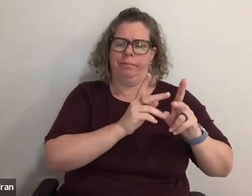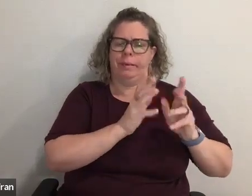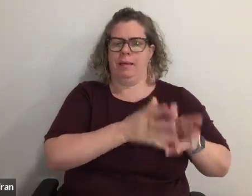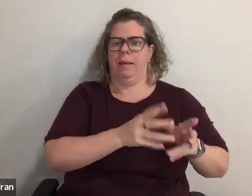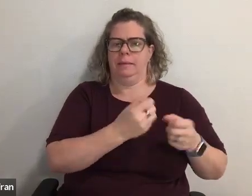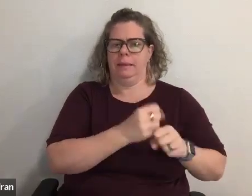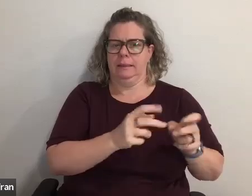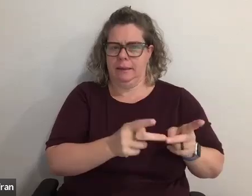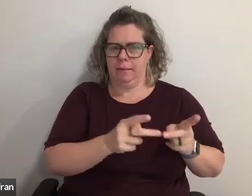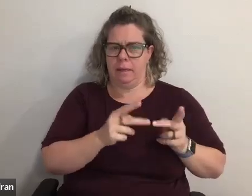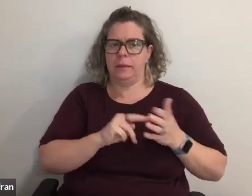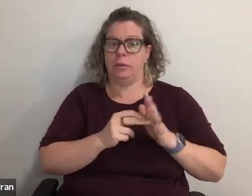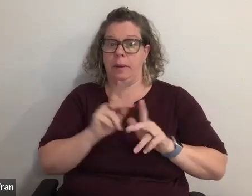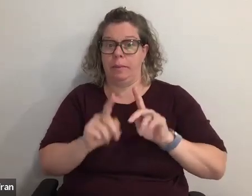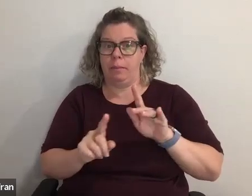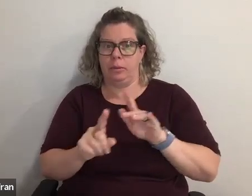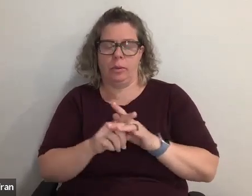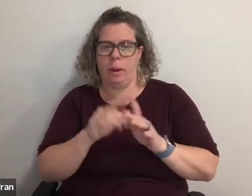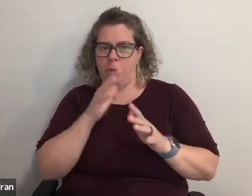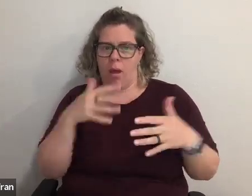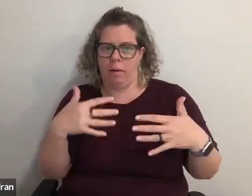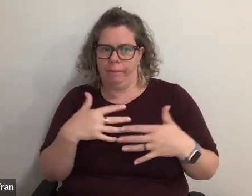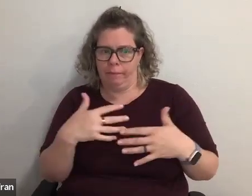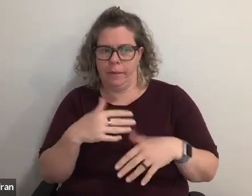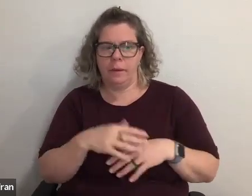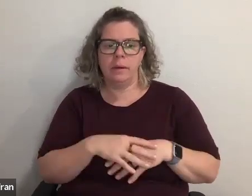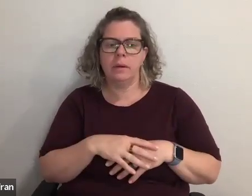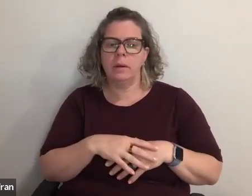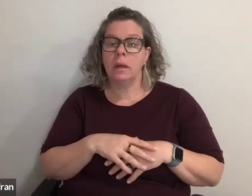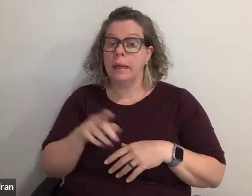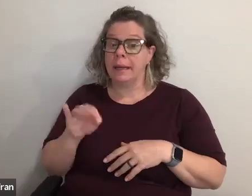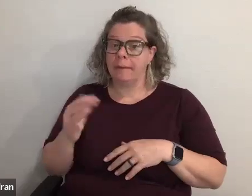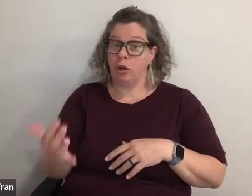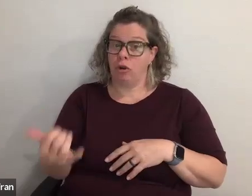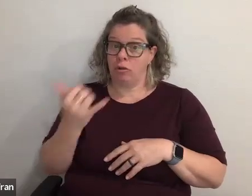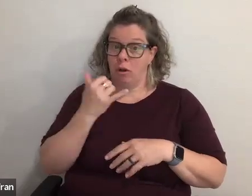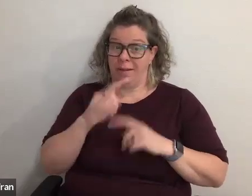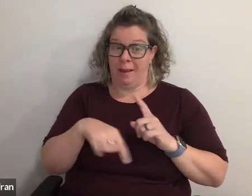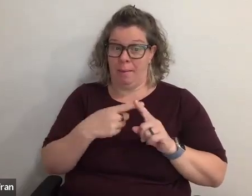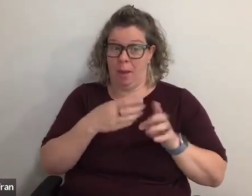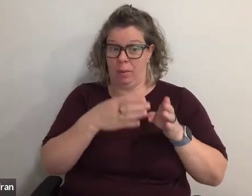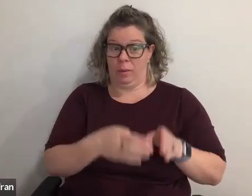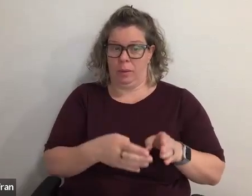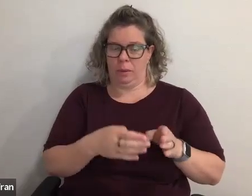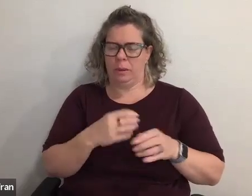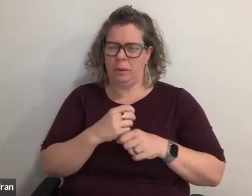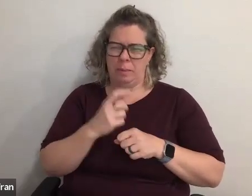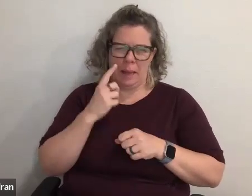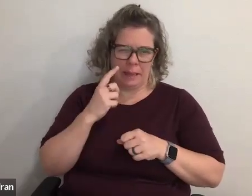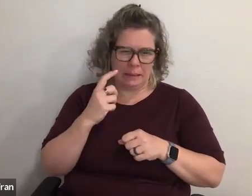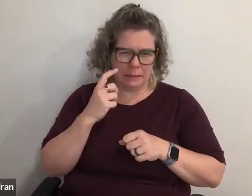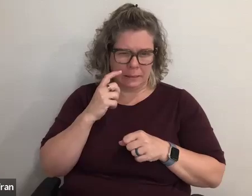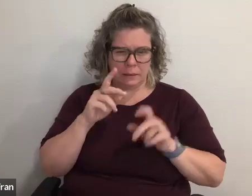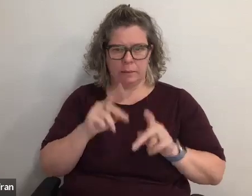If it's a third-party caller, we'll want to kind of collaborate with you on whether or not it makes sense to make sure